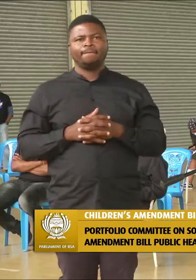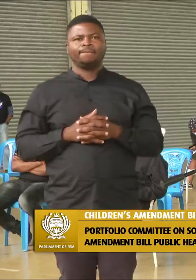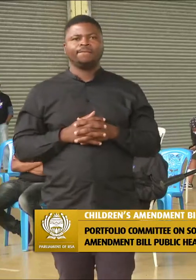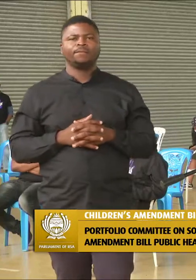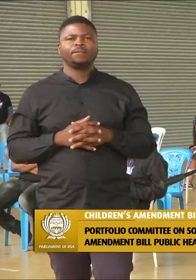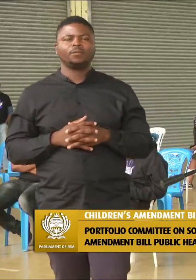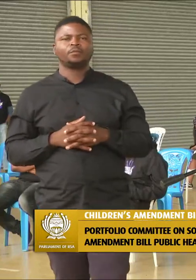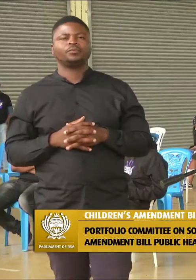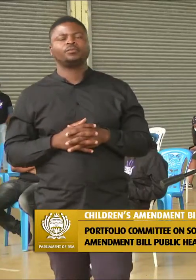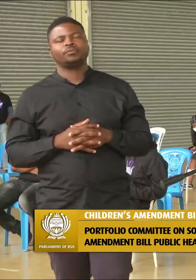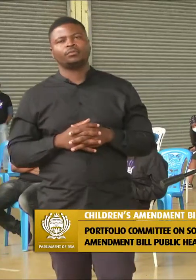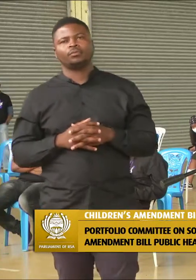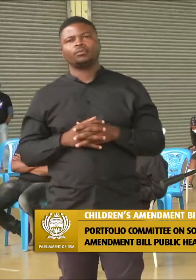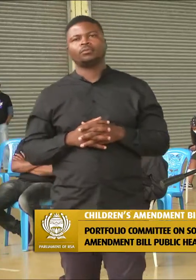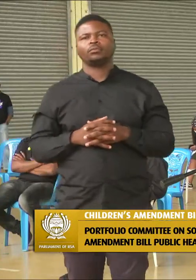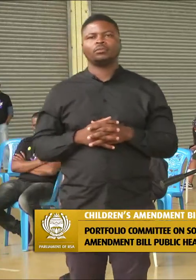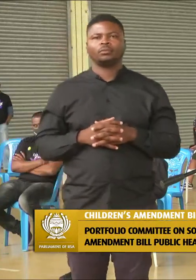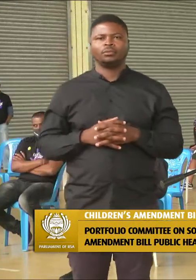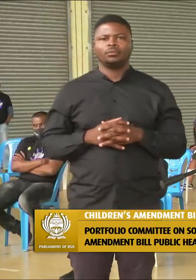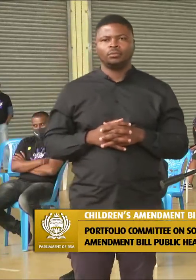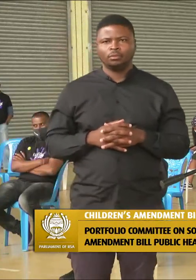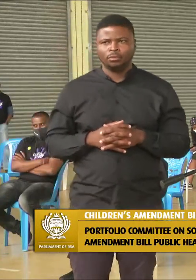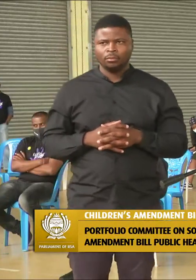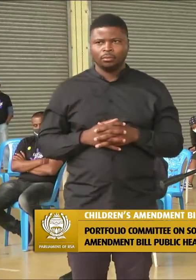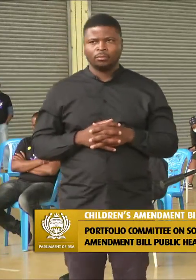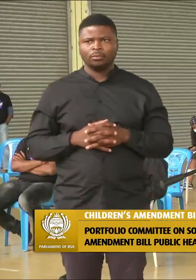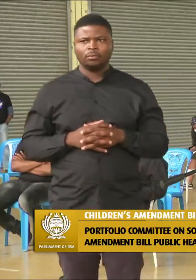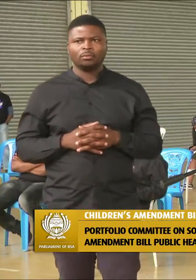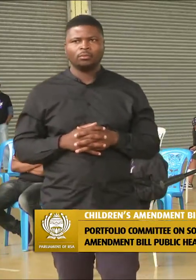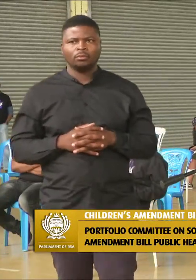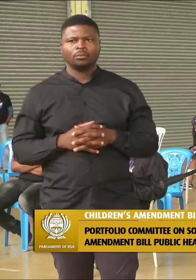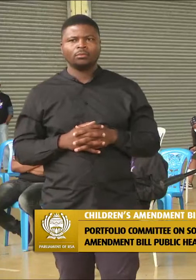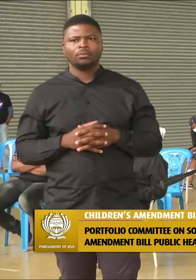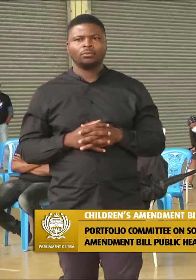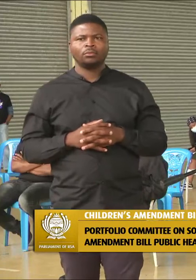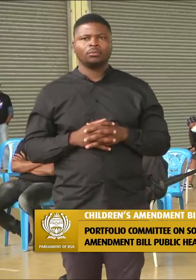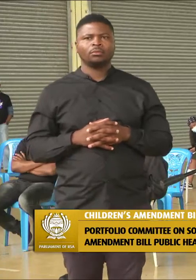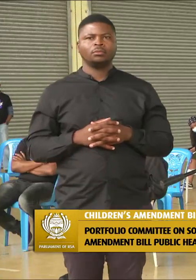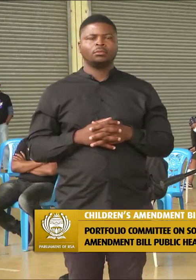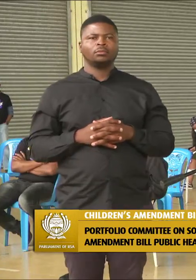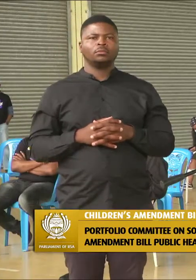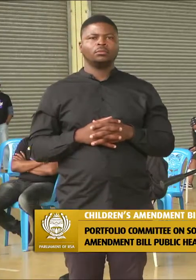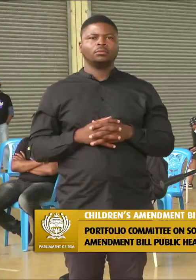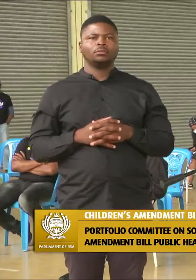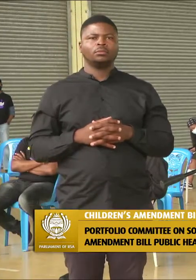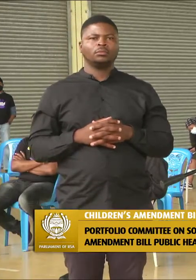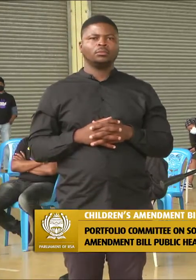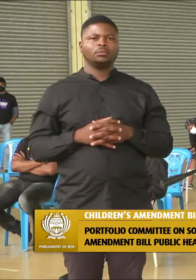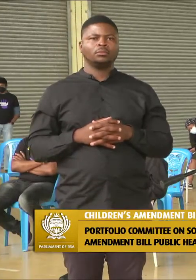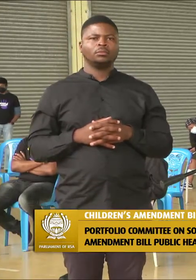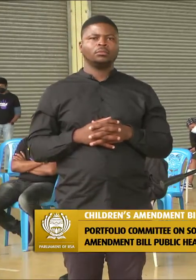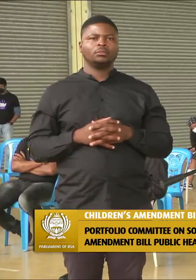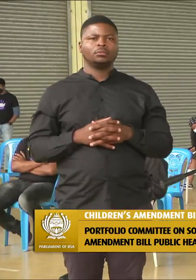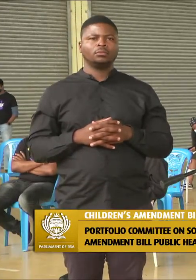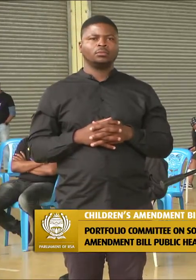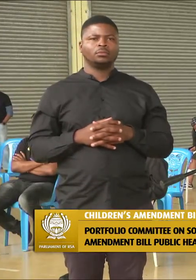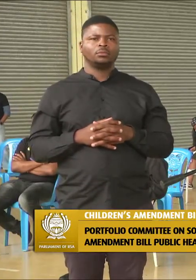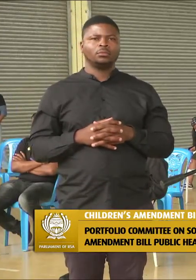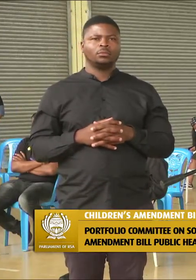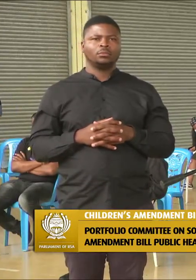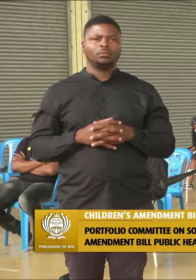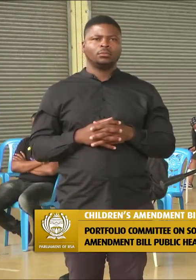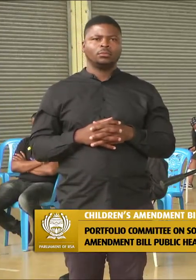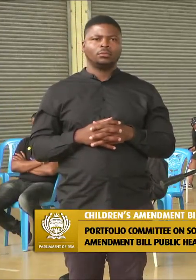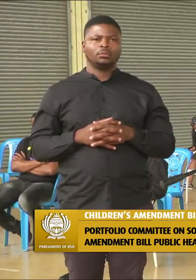kwabantu siyawasekela ama NPO kuye ngokuthi isabelo mali sanele yini. Sibuye